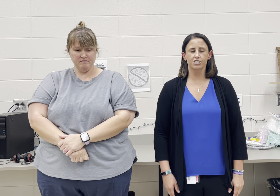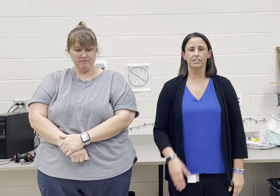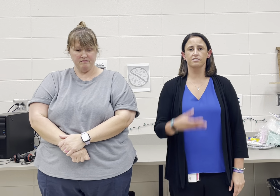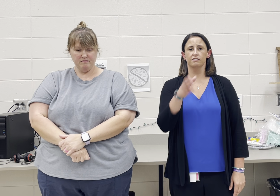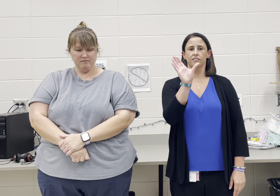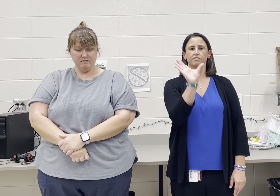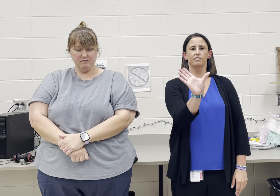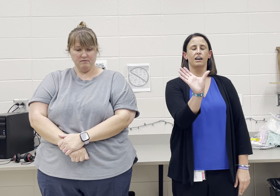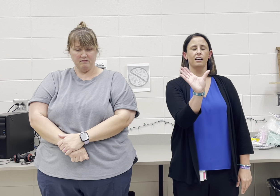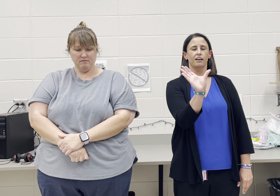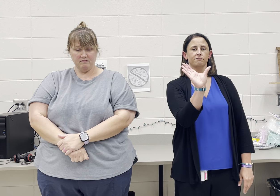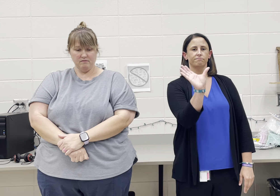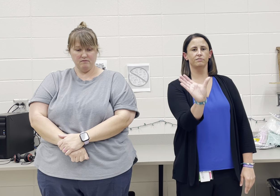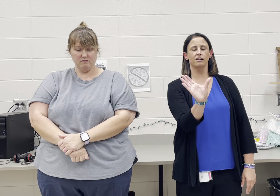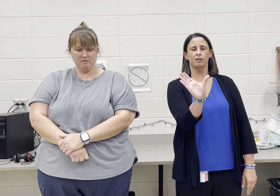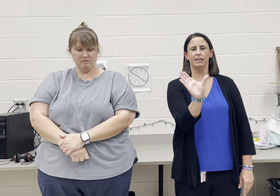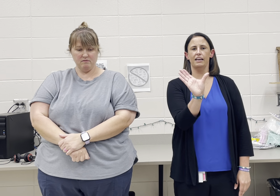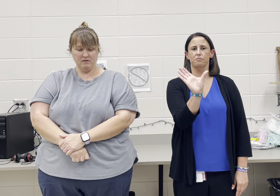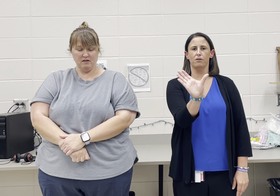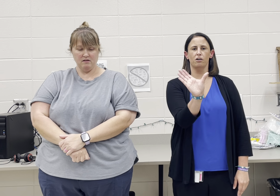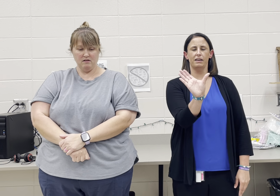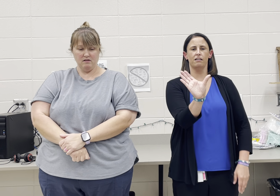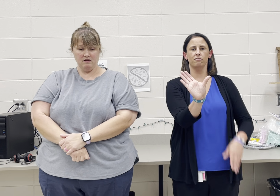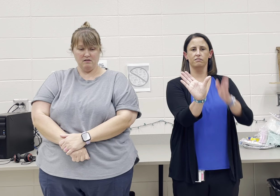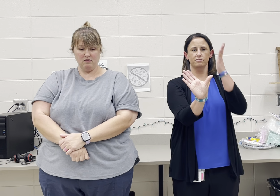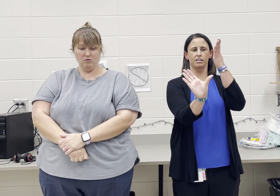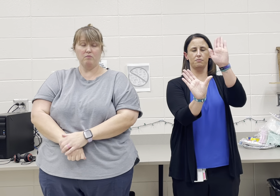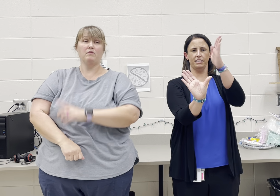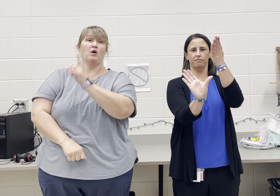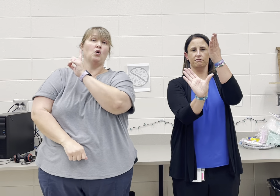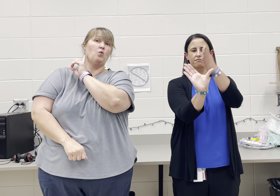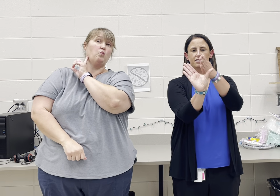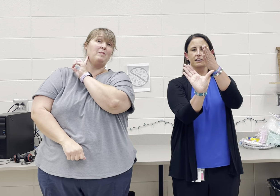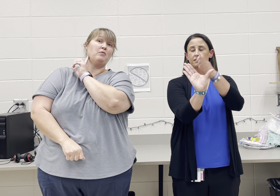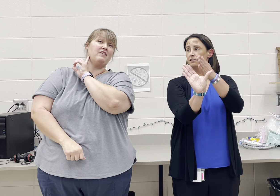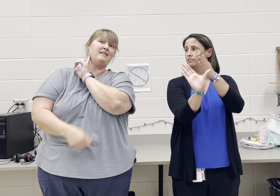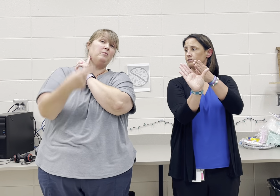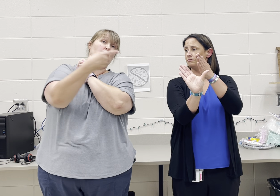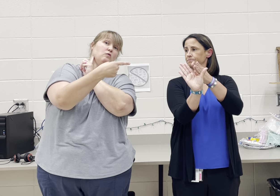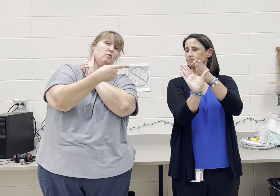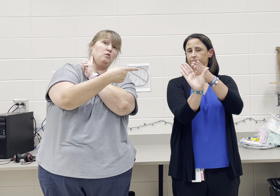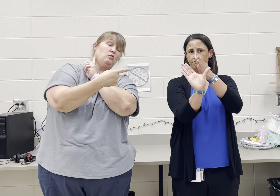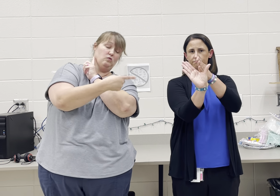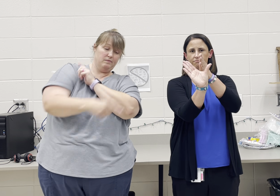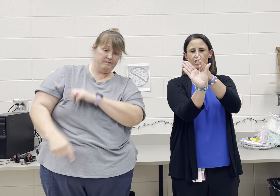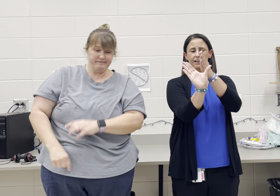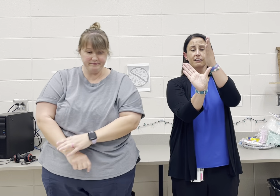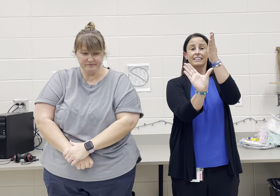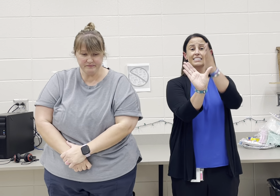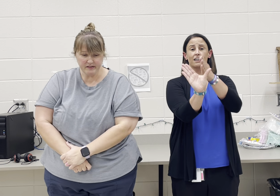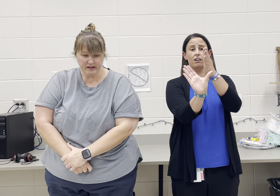Psychologist. Non-dominant hand, palm out. Dominant. Remember the symbol. Okay.